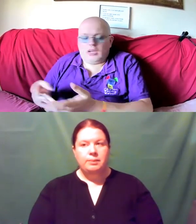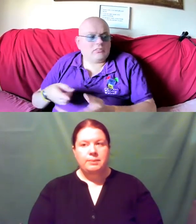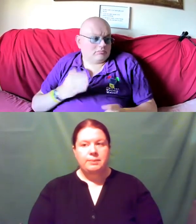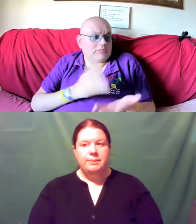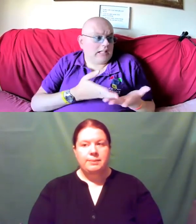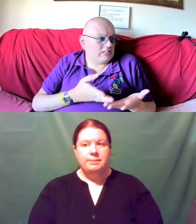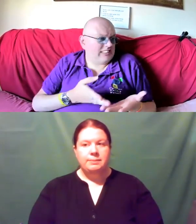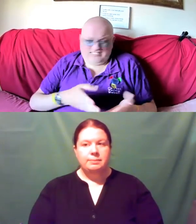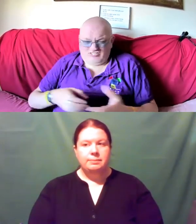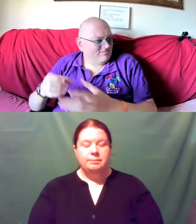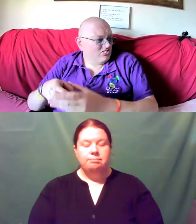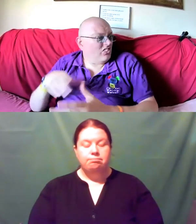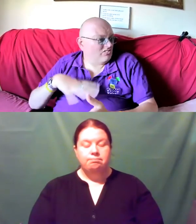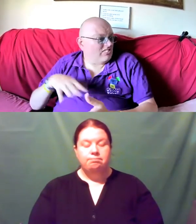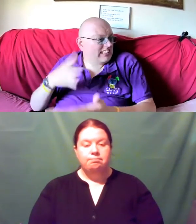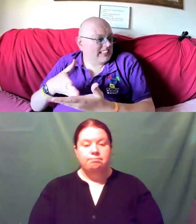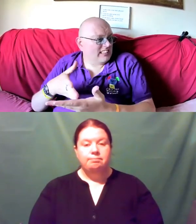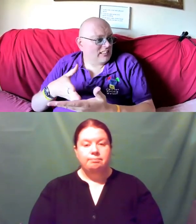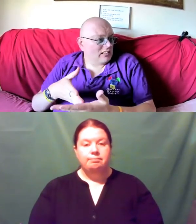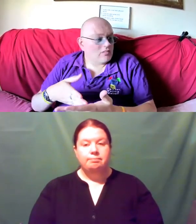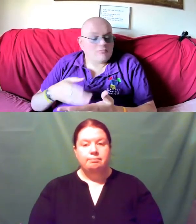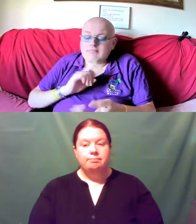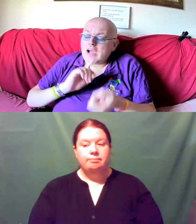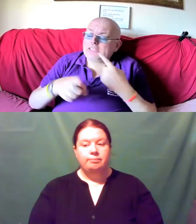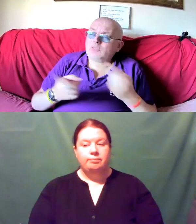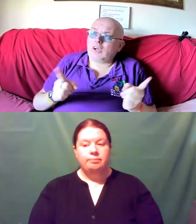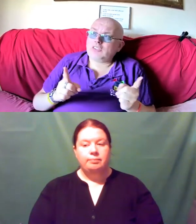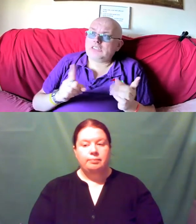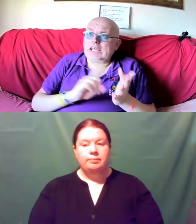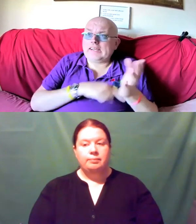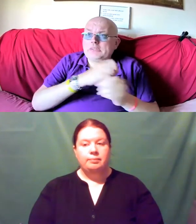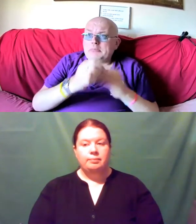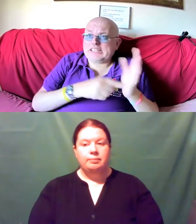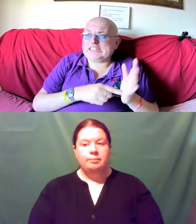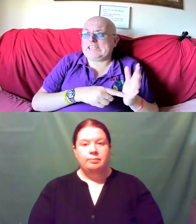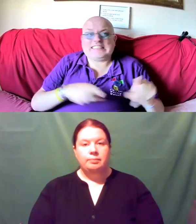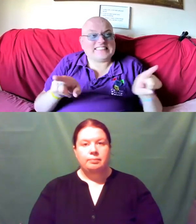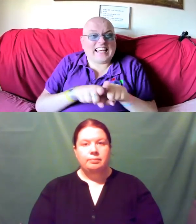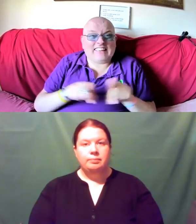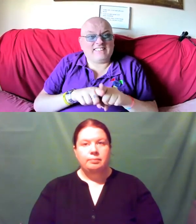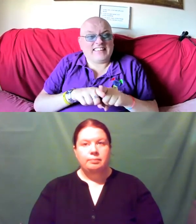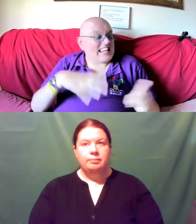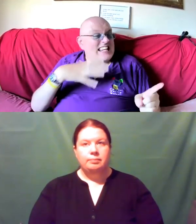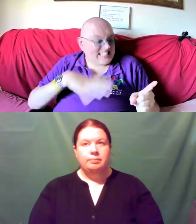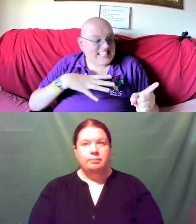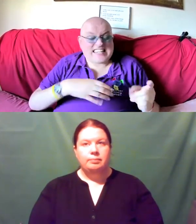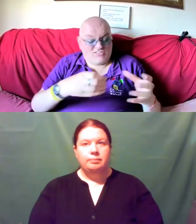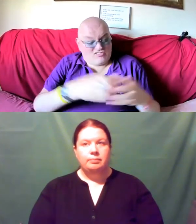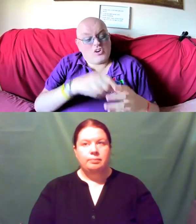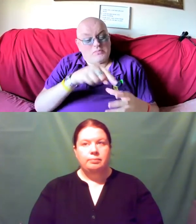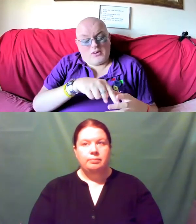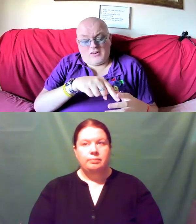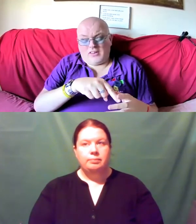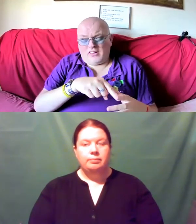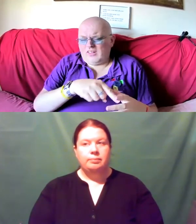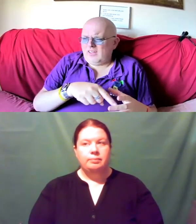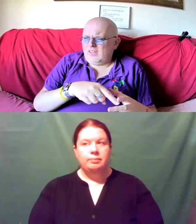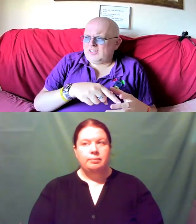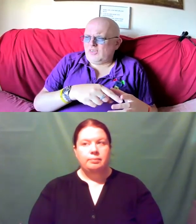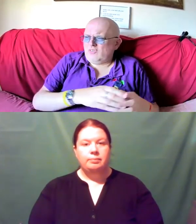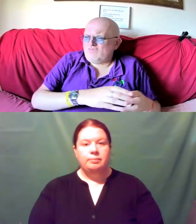argument is that it's no different. And so sometimes there's an underlying assumption that, you know, well, why do you need to have a